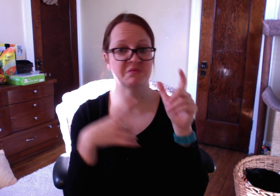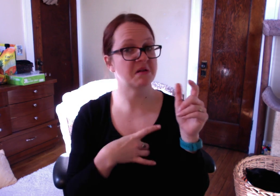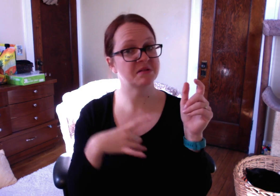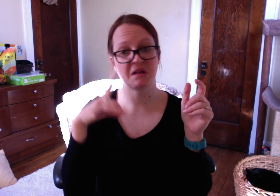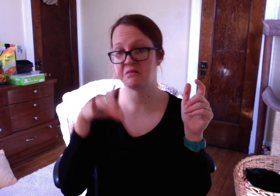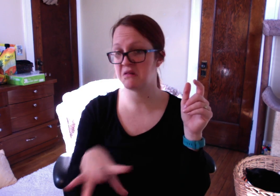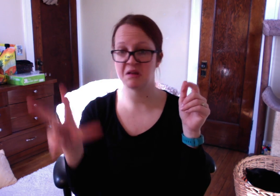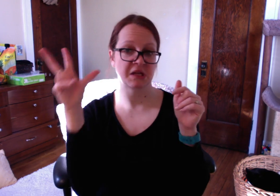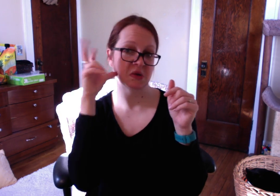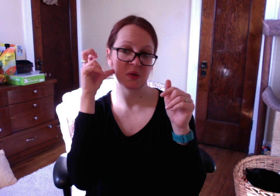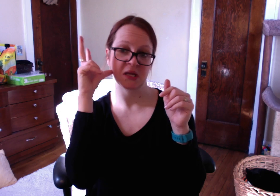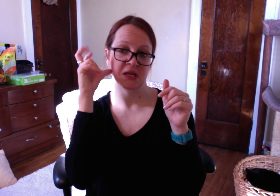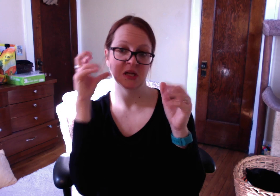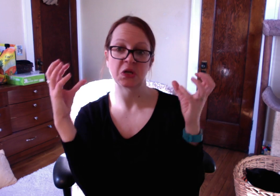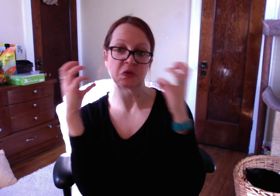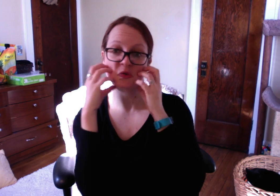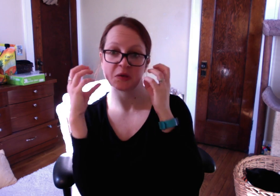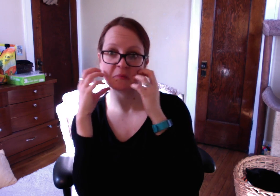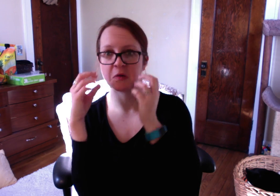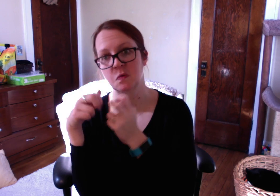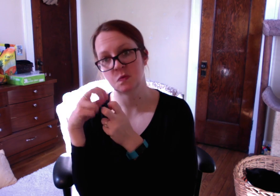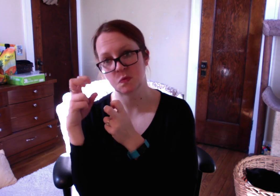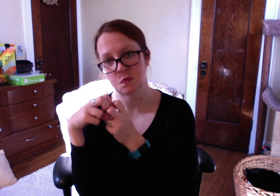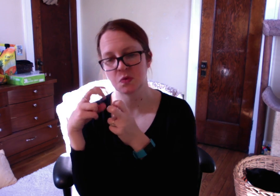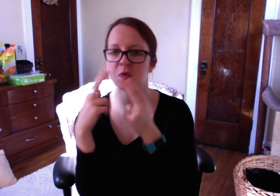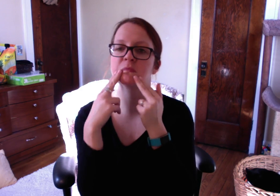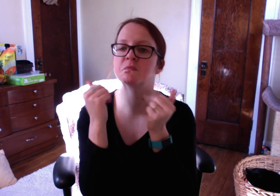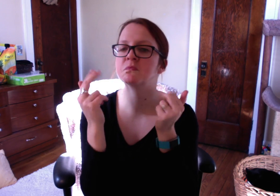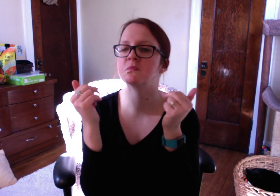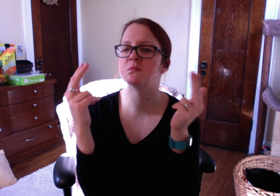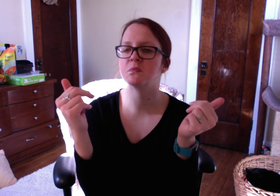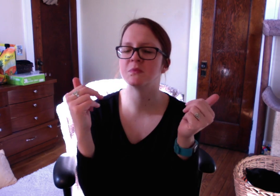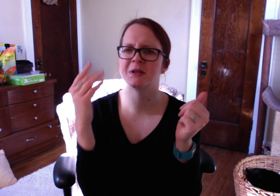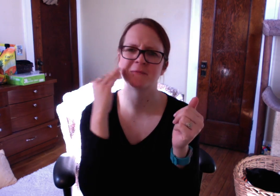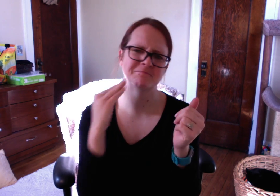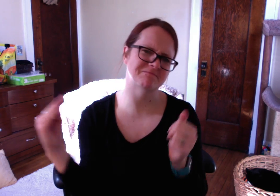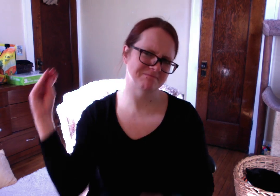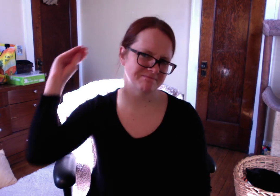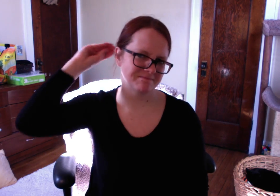hear Chipmunk's song. It reminds him, as it reminds us all,